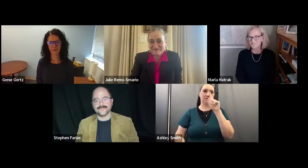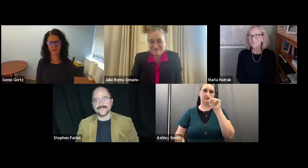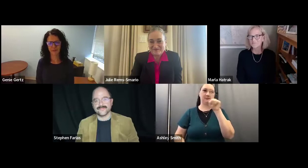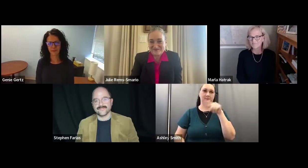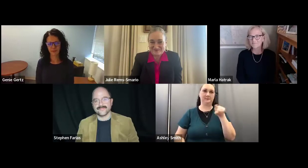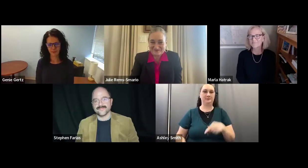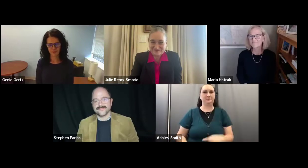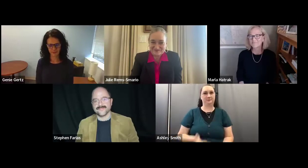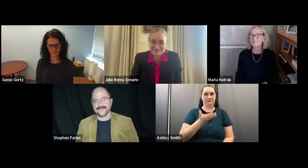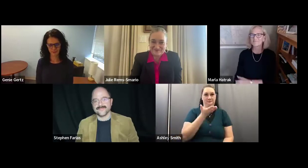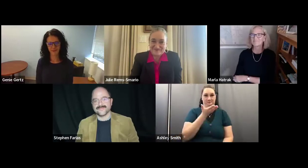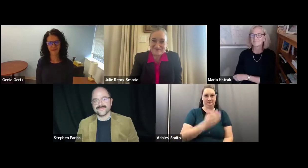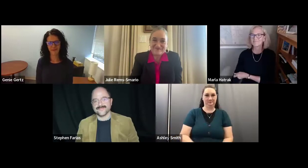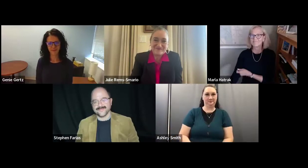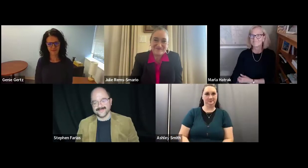Jeannie Gertz.